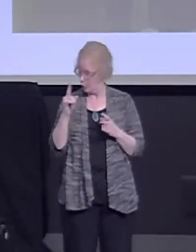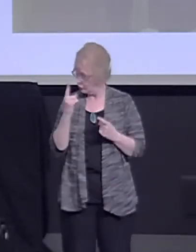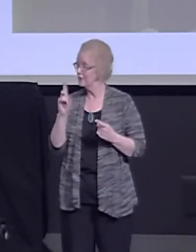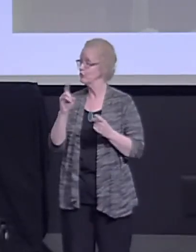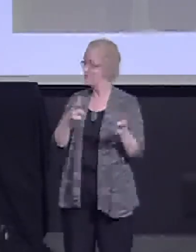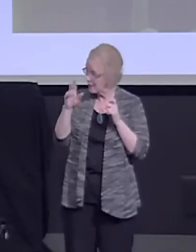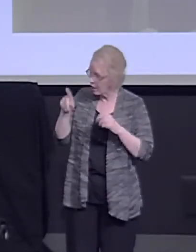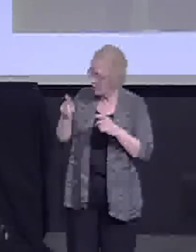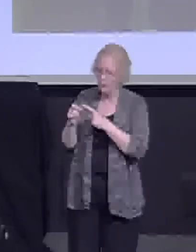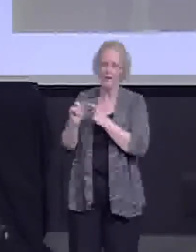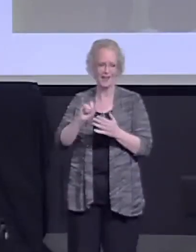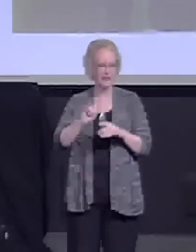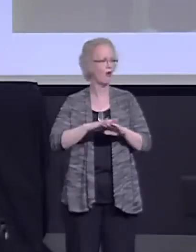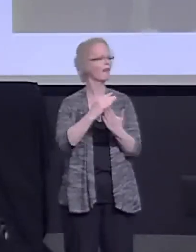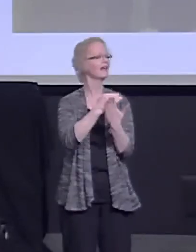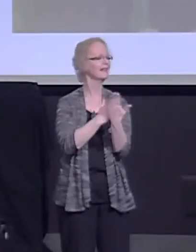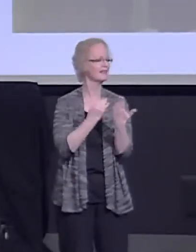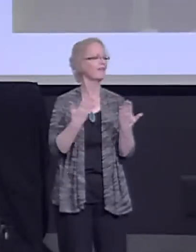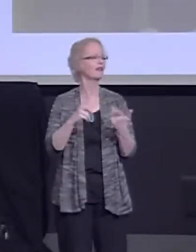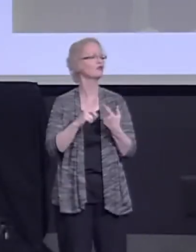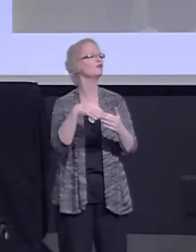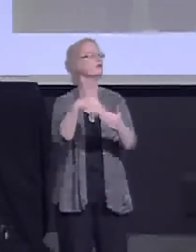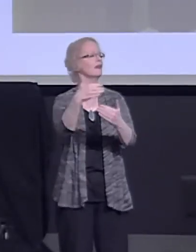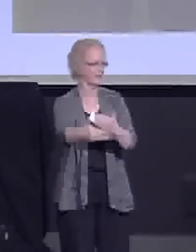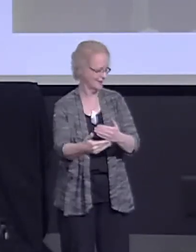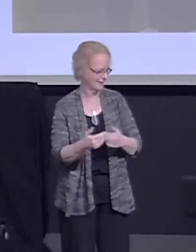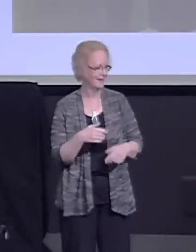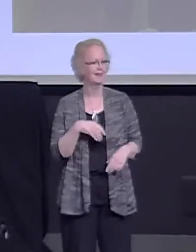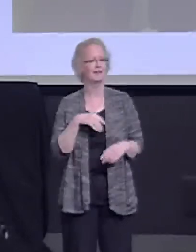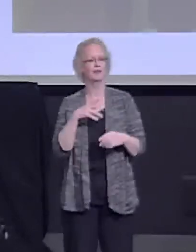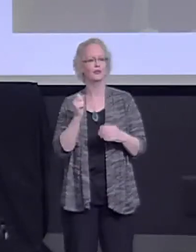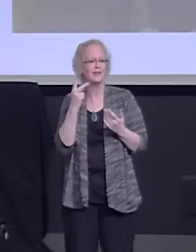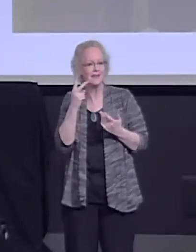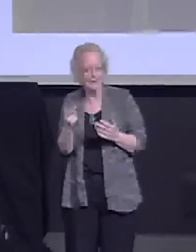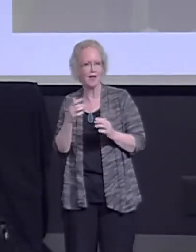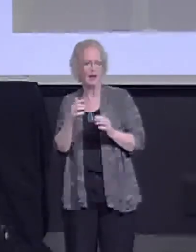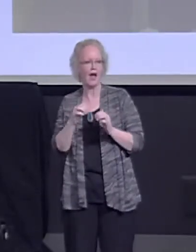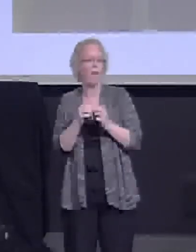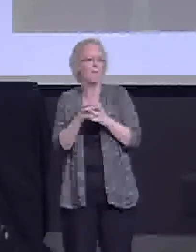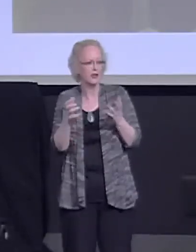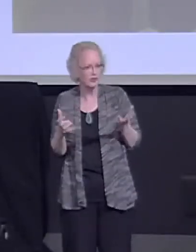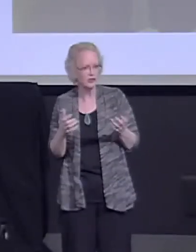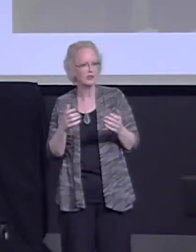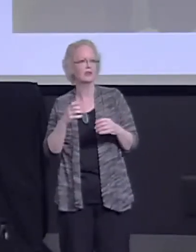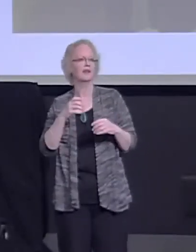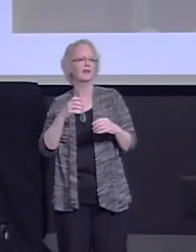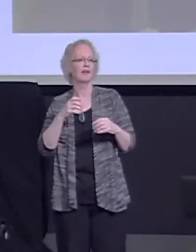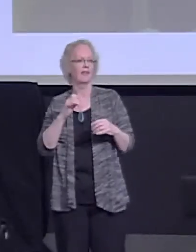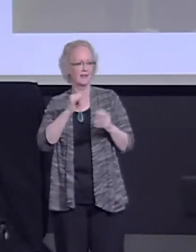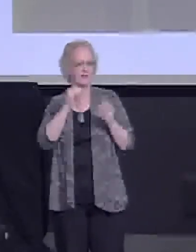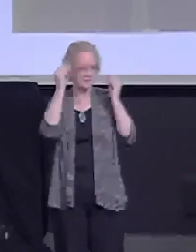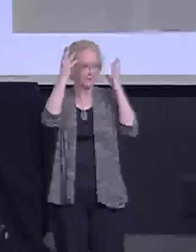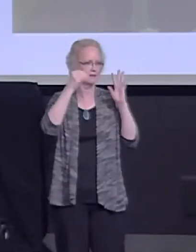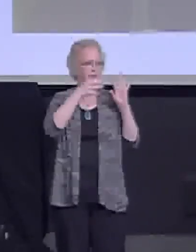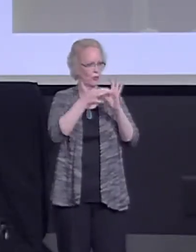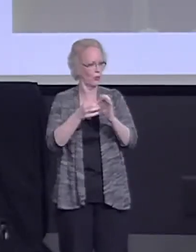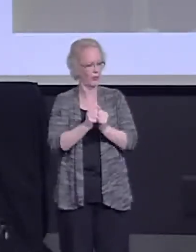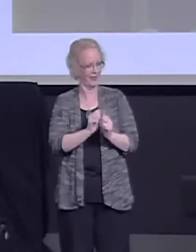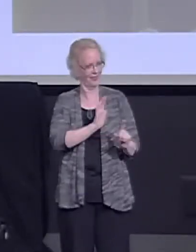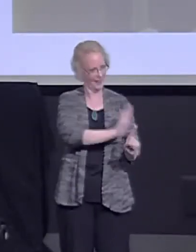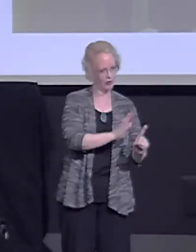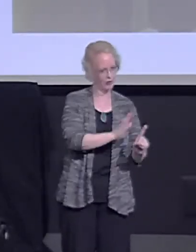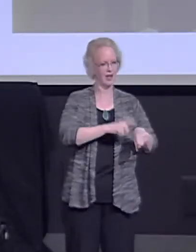of things to do. This would be an important control to see, you know, how much this holds over different time scales. But the